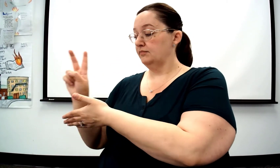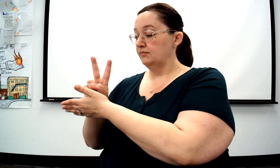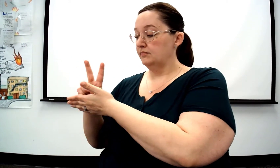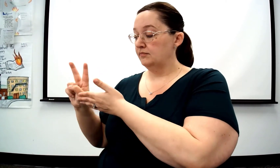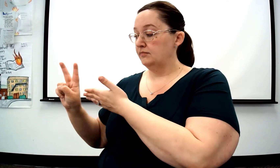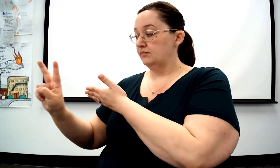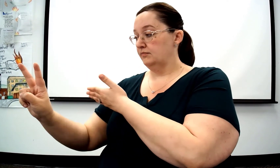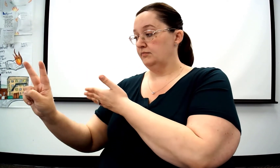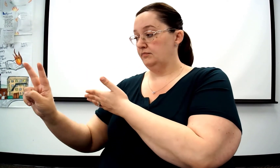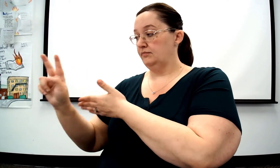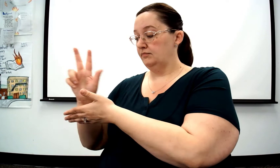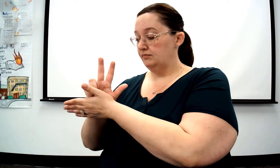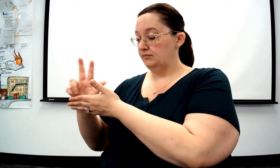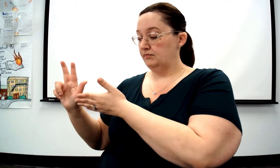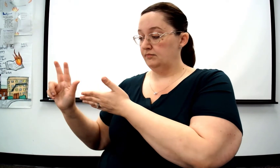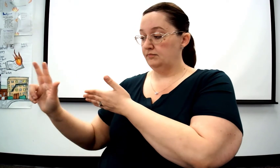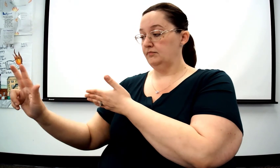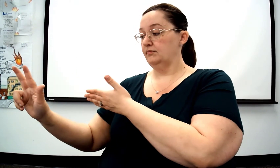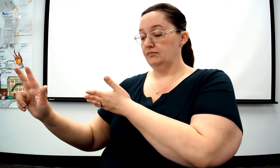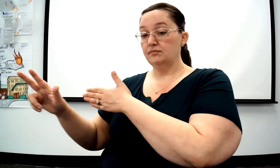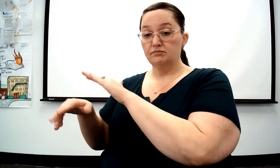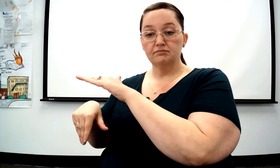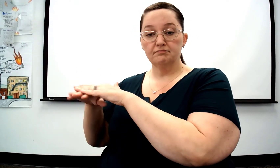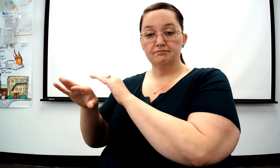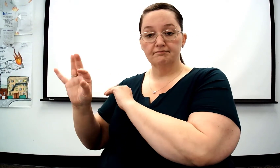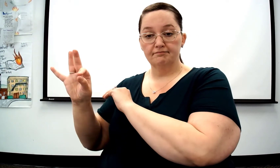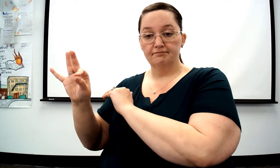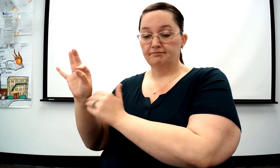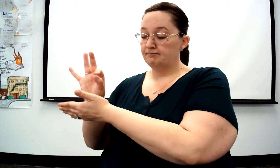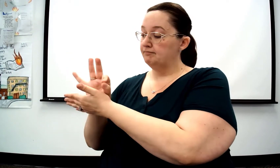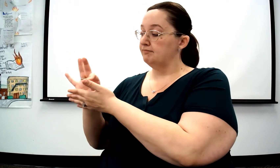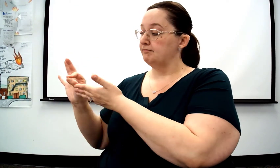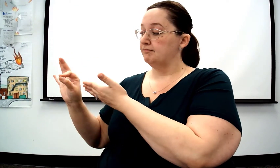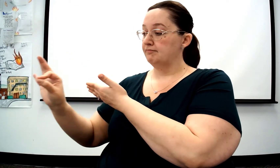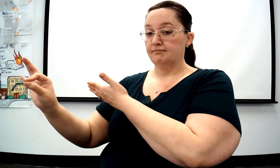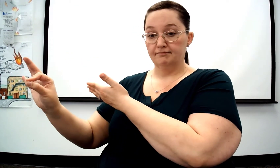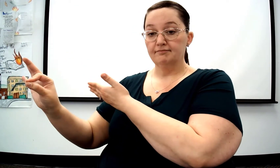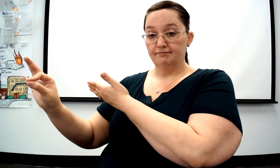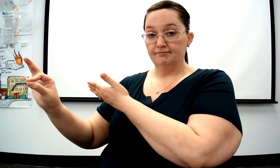forward. 2 weeks in the future, 3 weeks in the future. This goes up to 9.